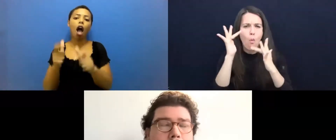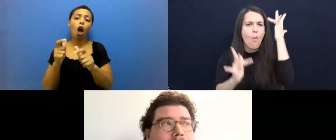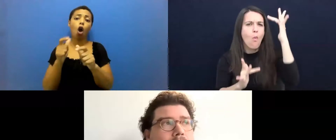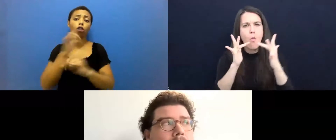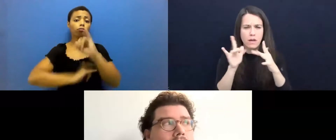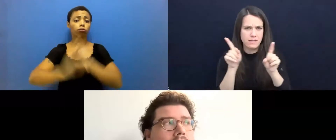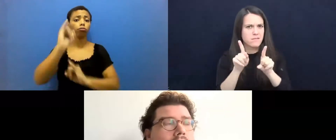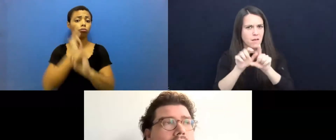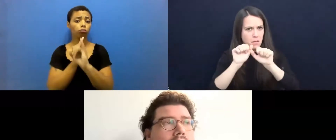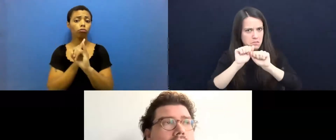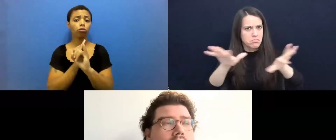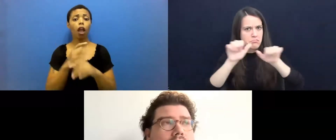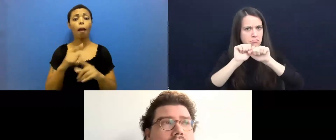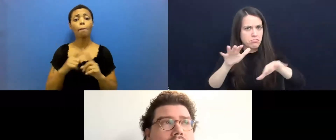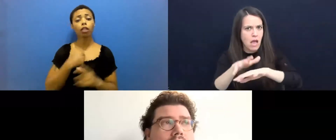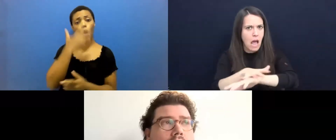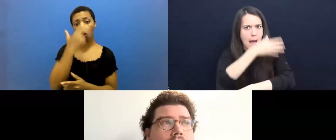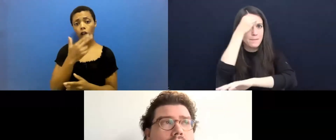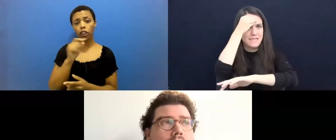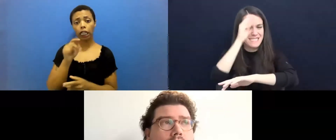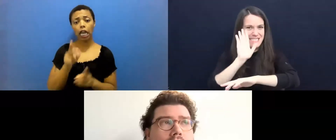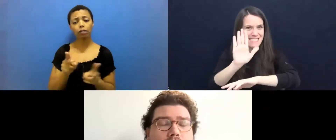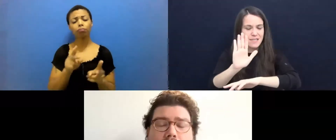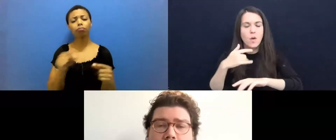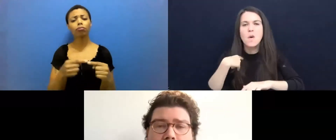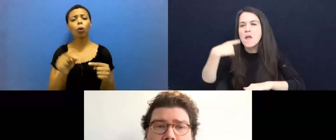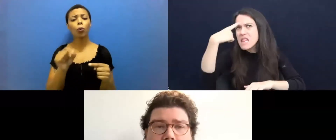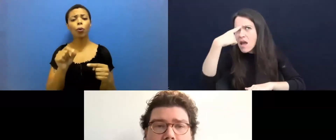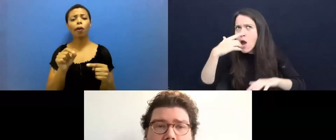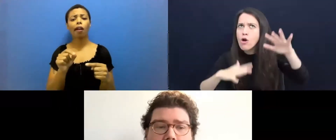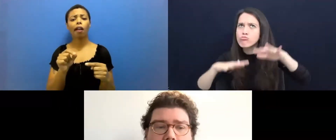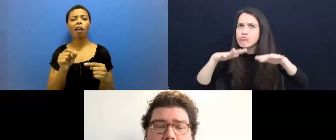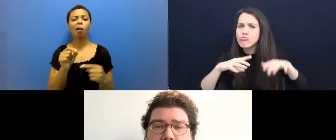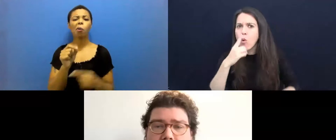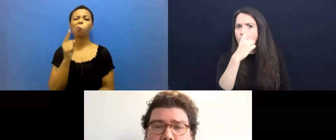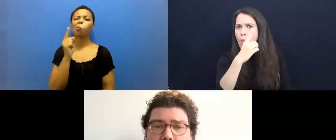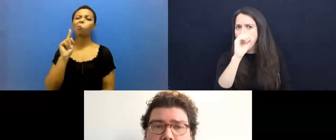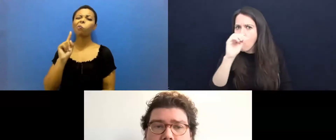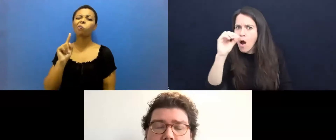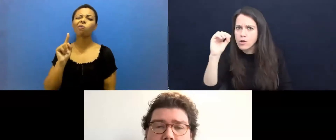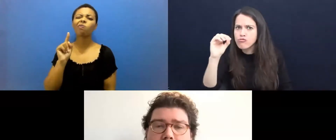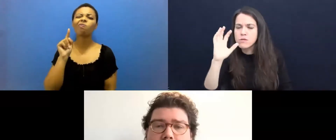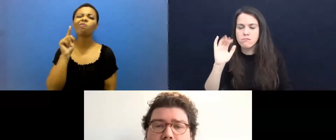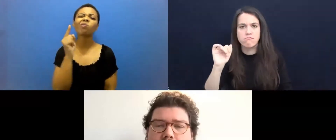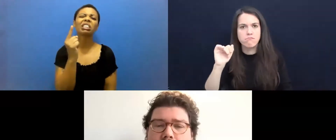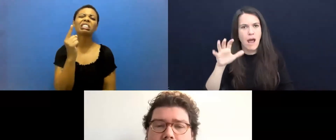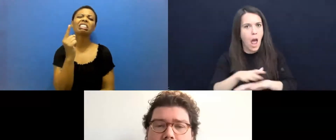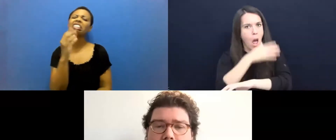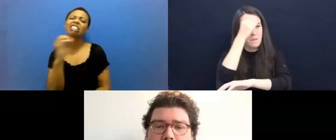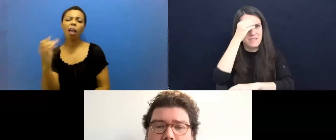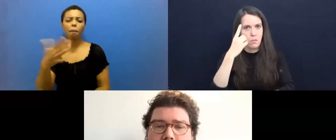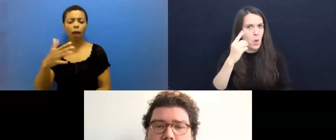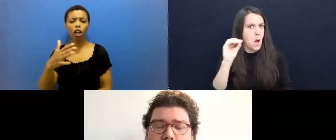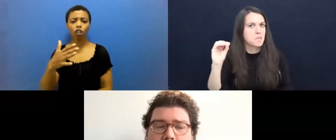it consists of over 100 haptic signals, but we also